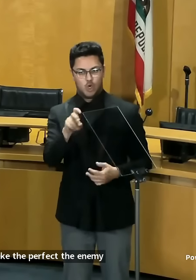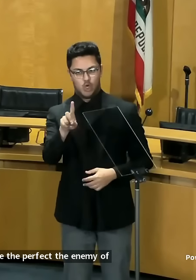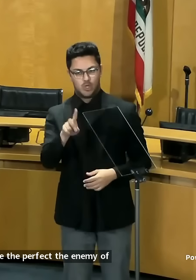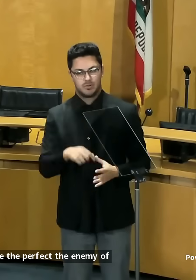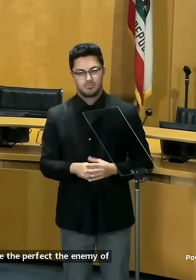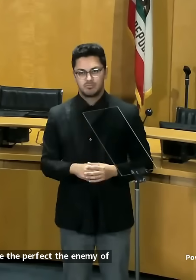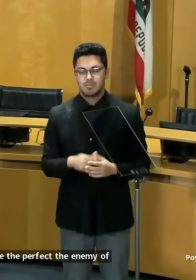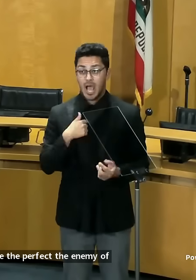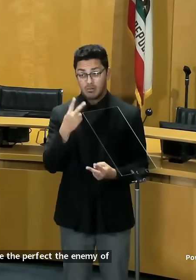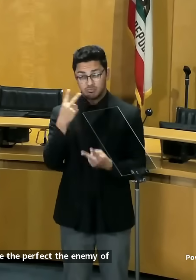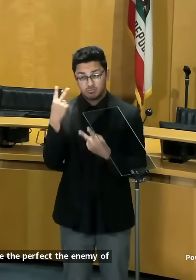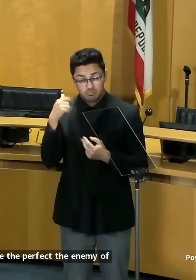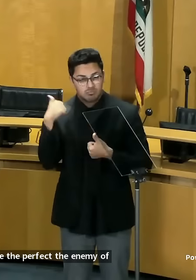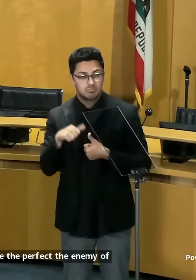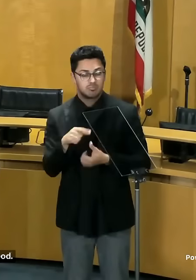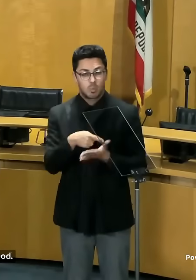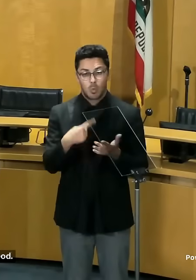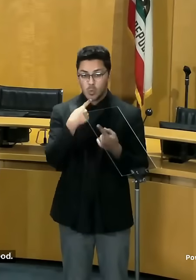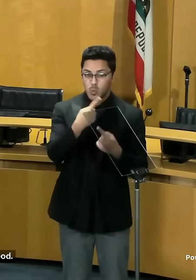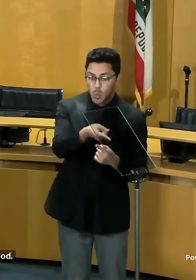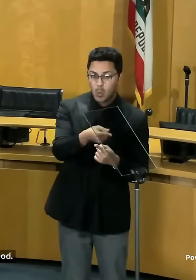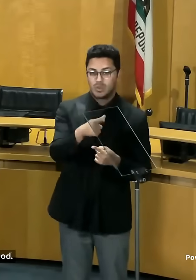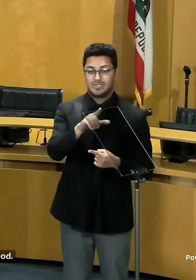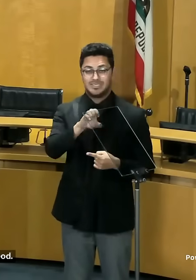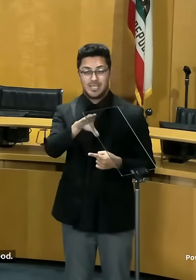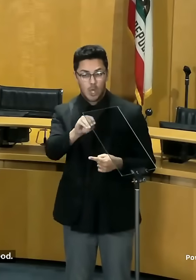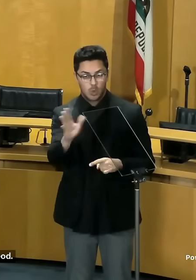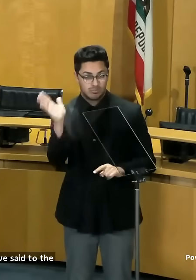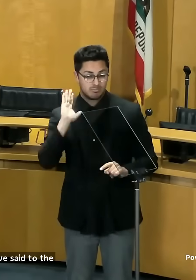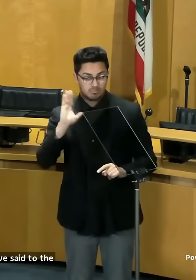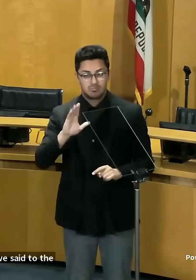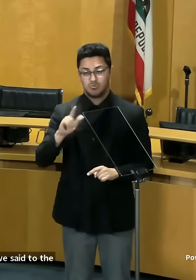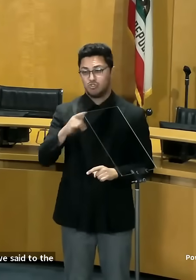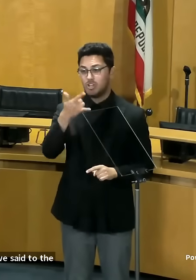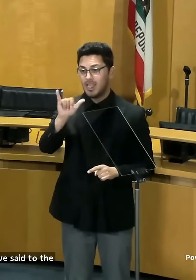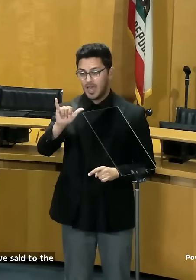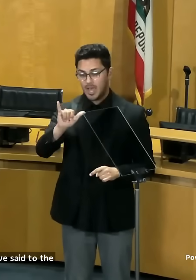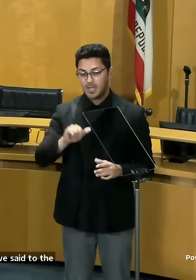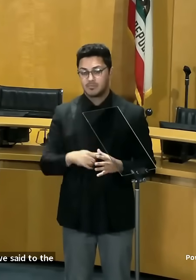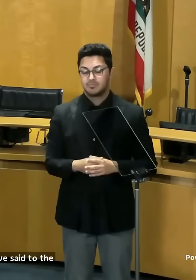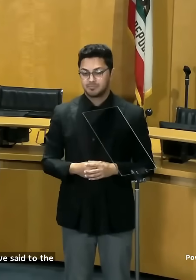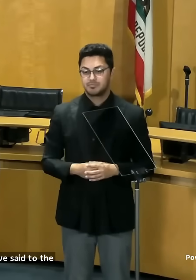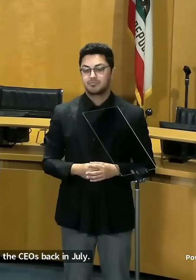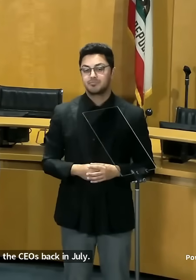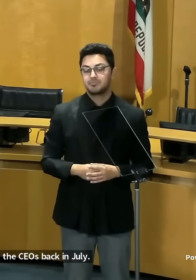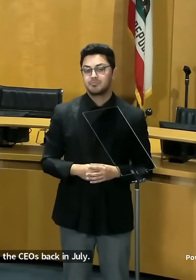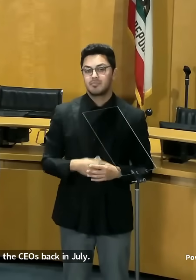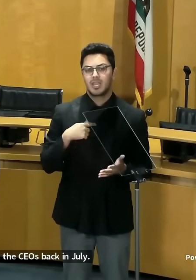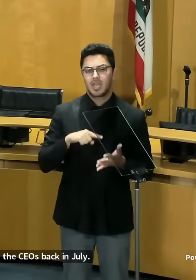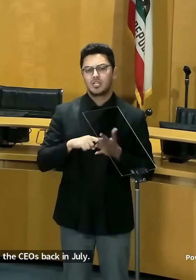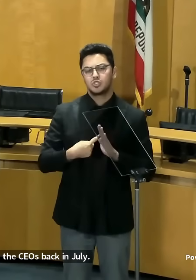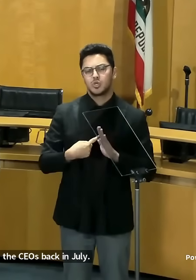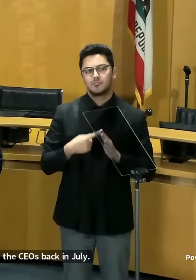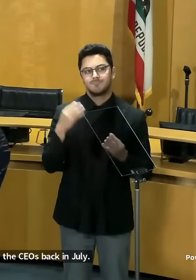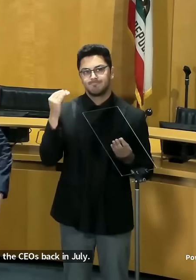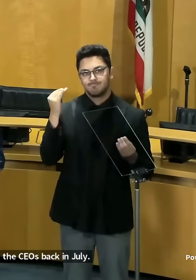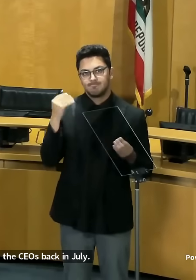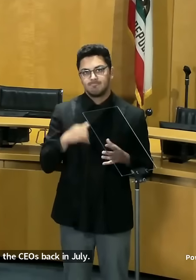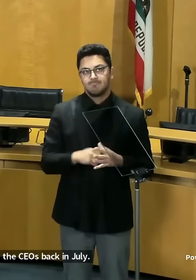I recalled what we said to the CEOs back in July, and I began to